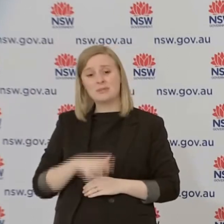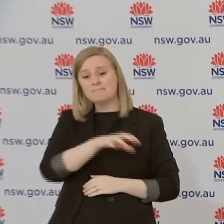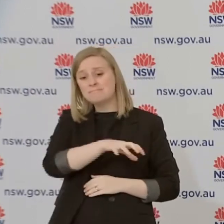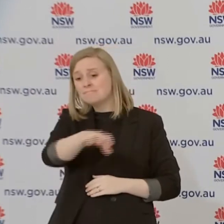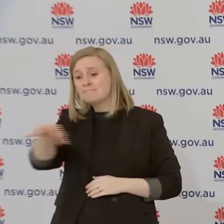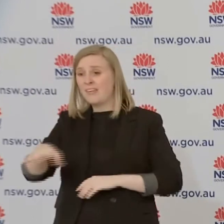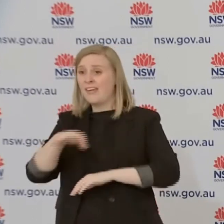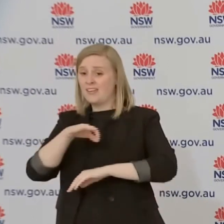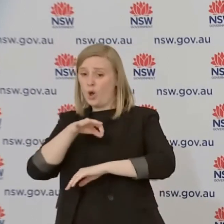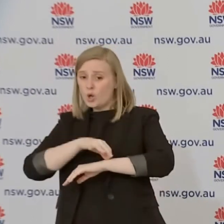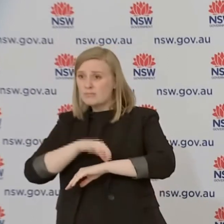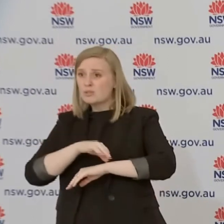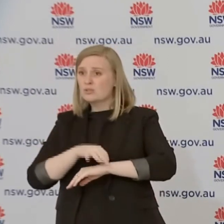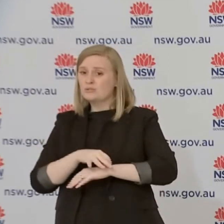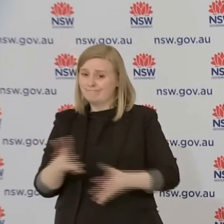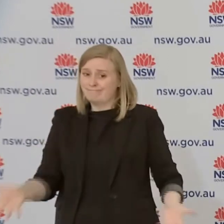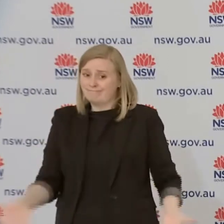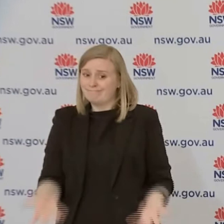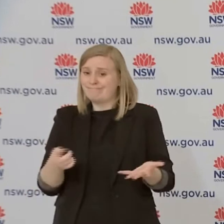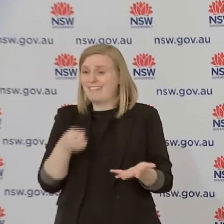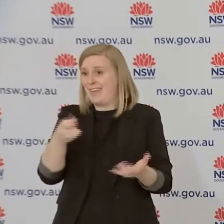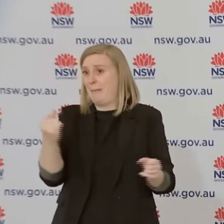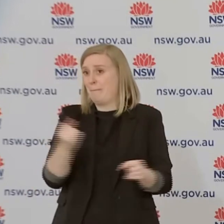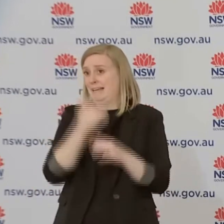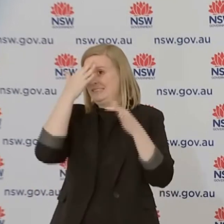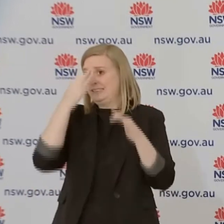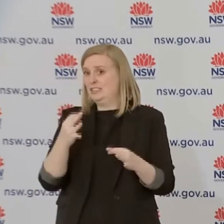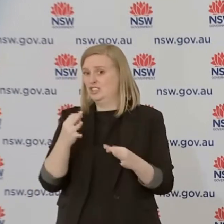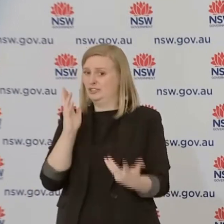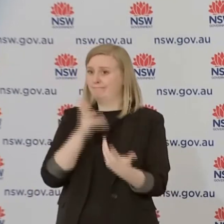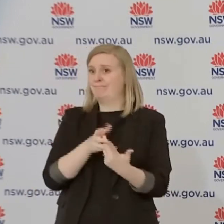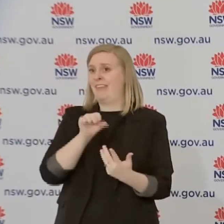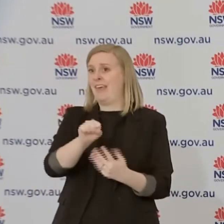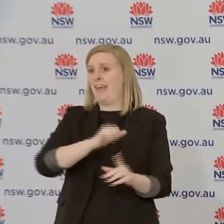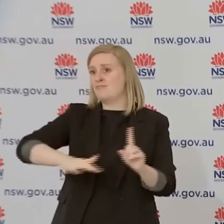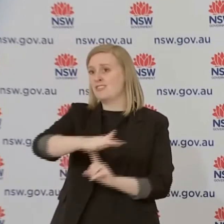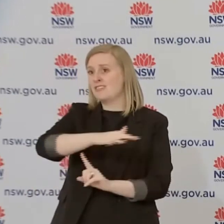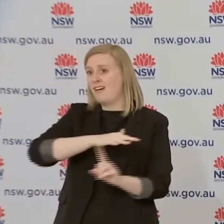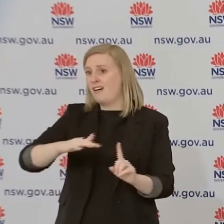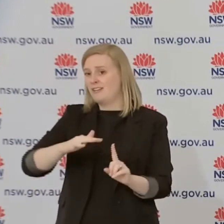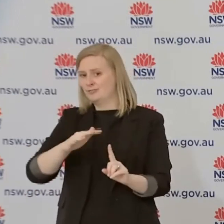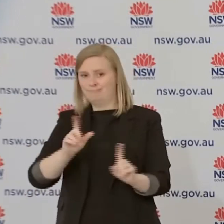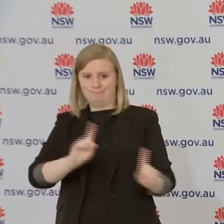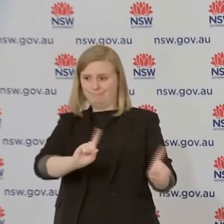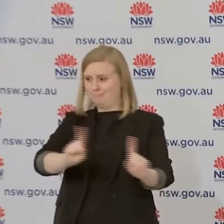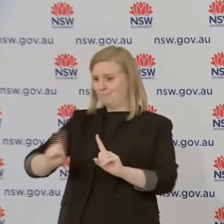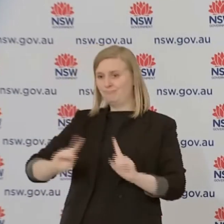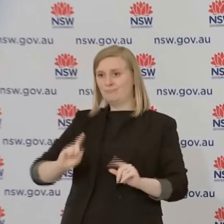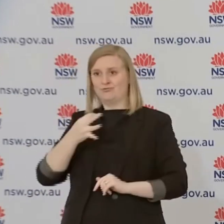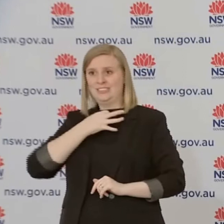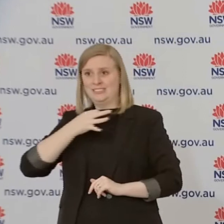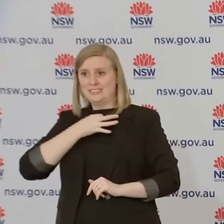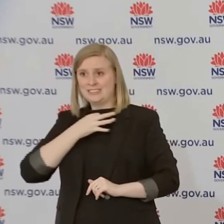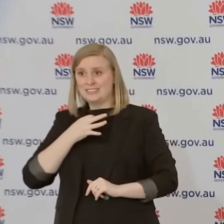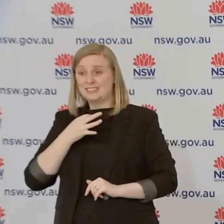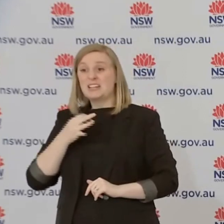enough confidence to be able to make decisions that strike the balance between that and also keep other mums and dads and babies safe